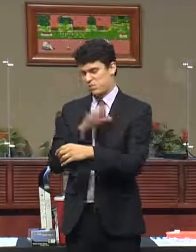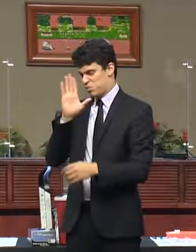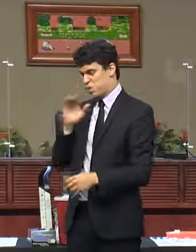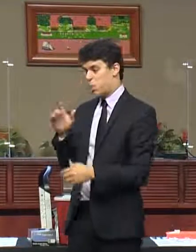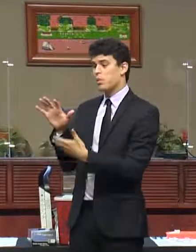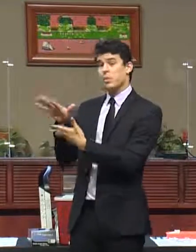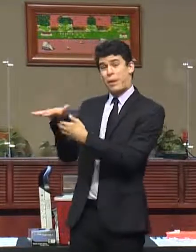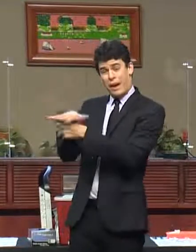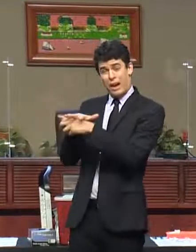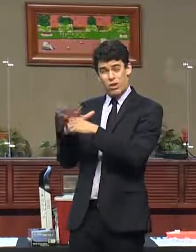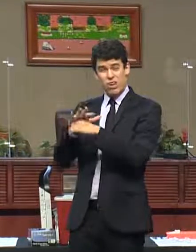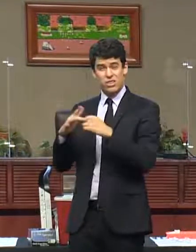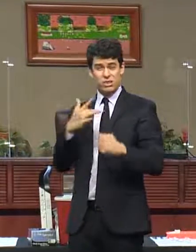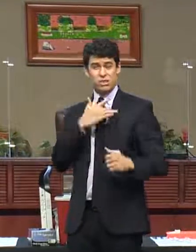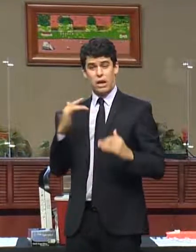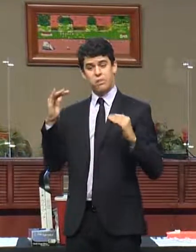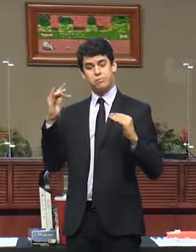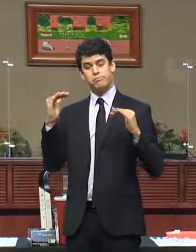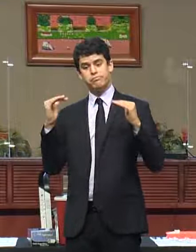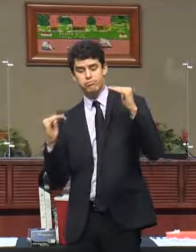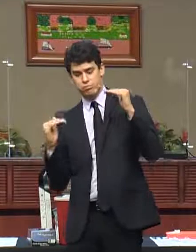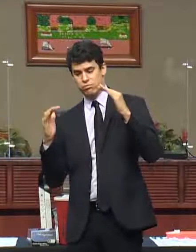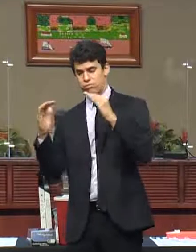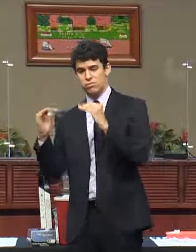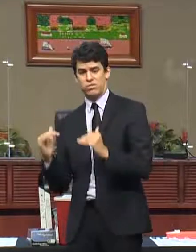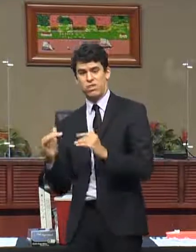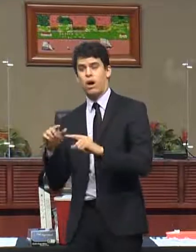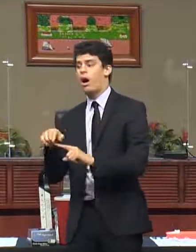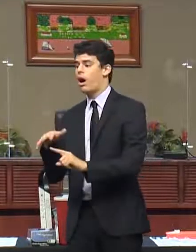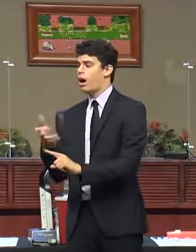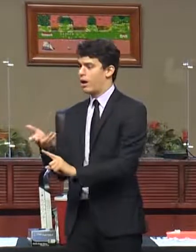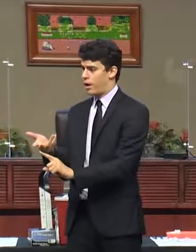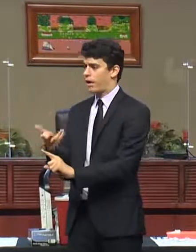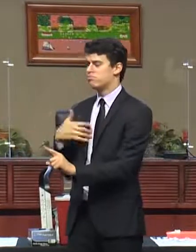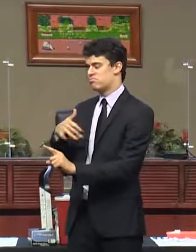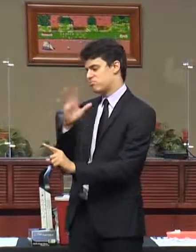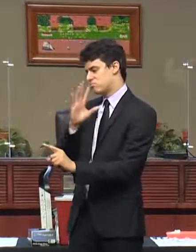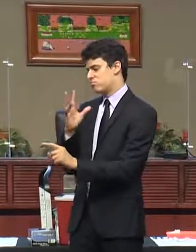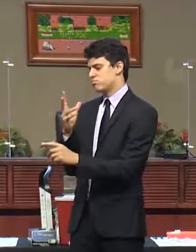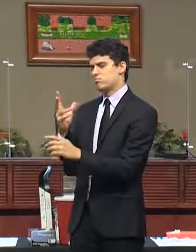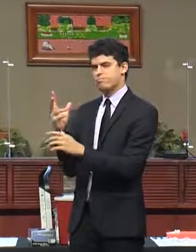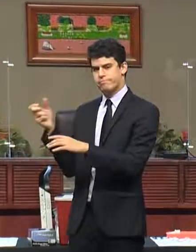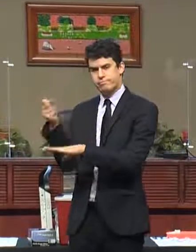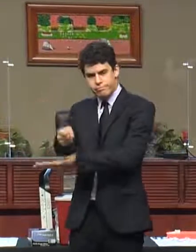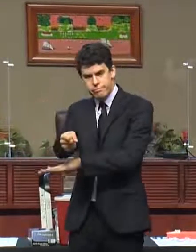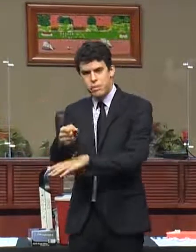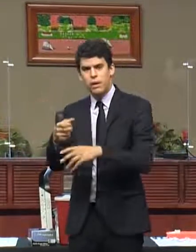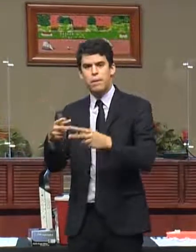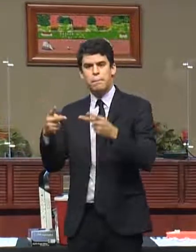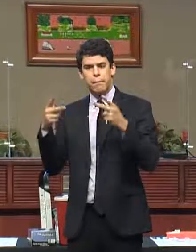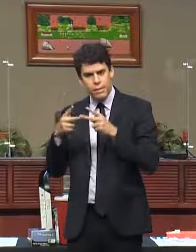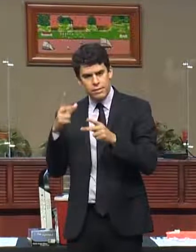part. And so we will strategically locate in those areas to try to